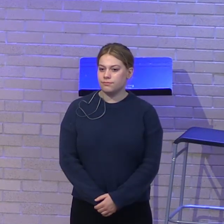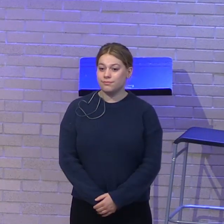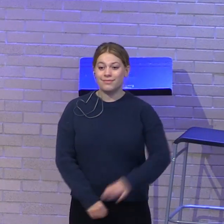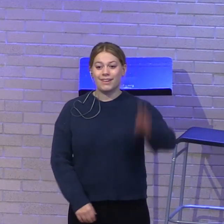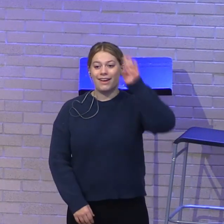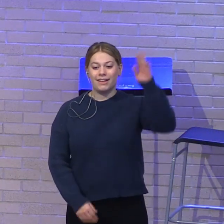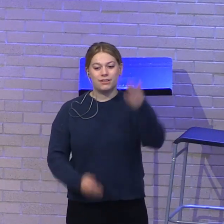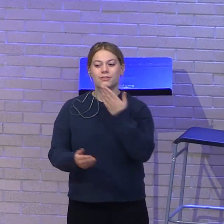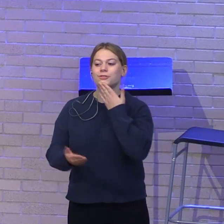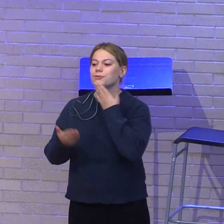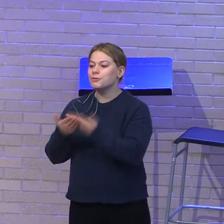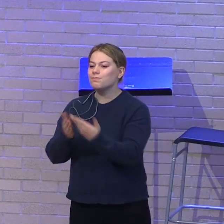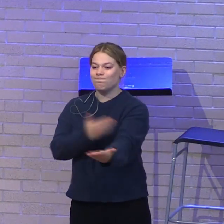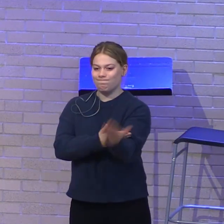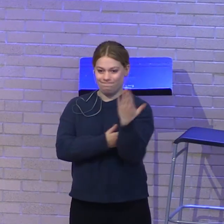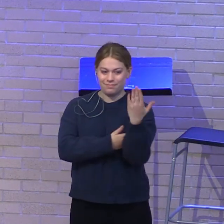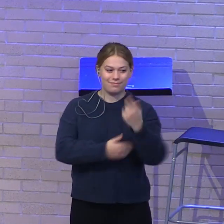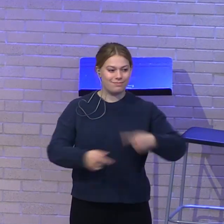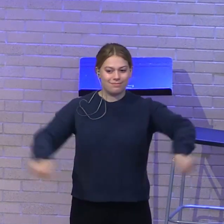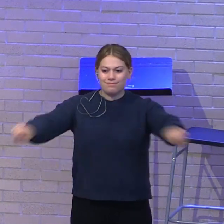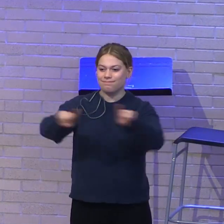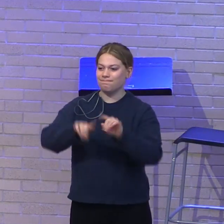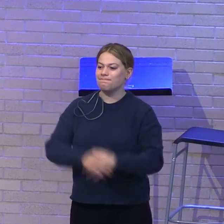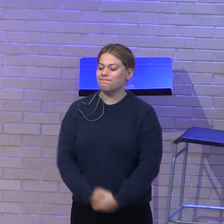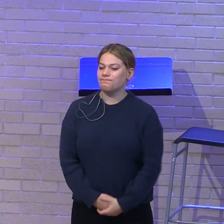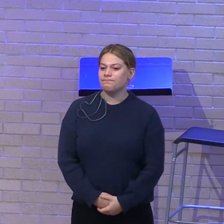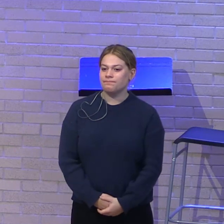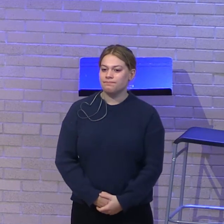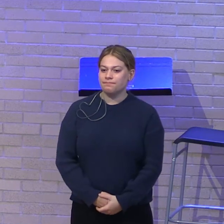All right, hi, good morning, everyone.